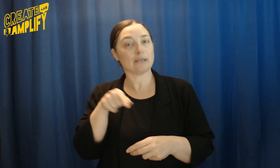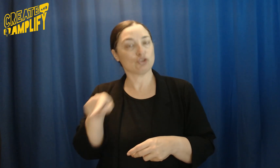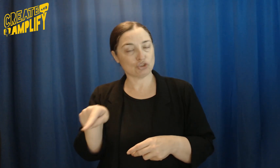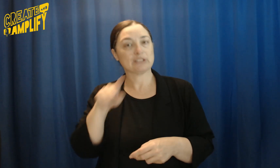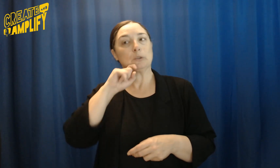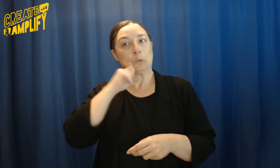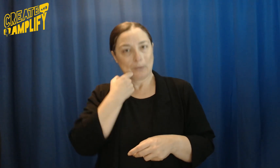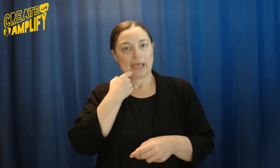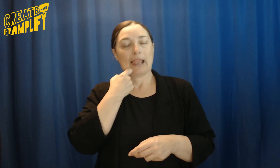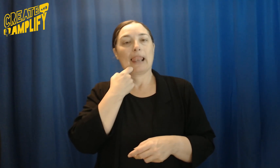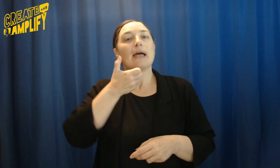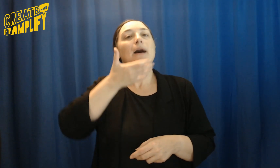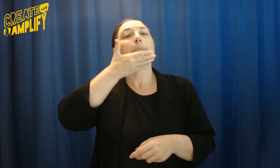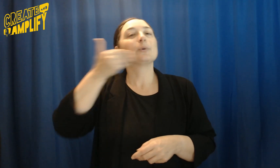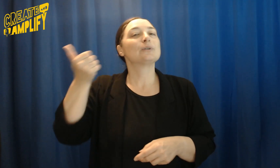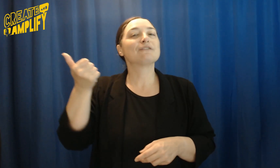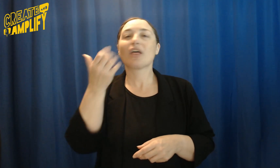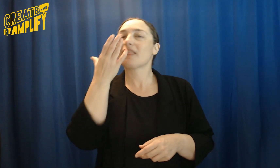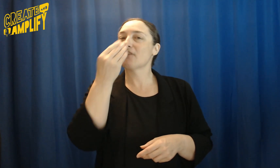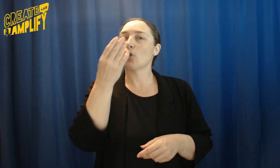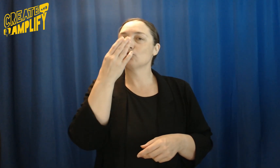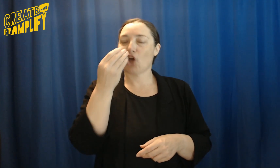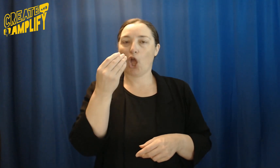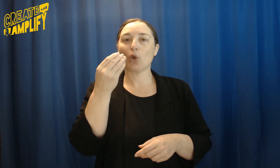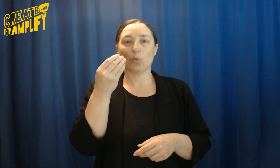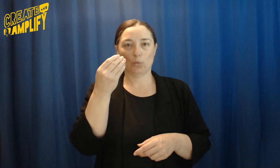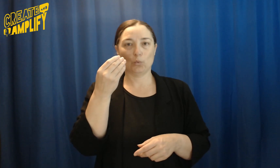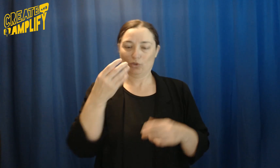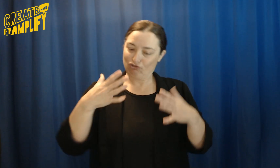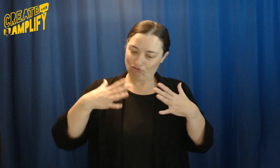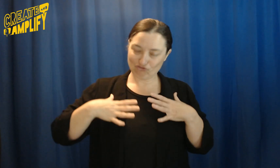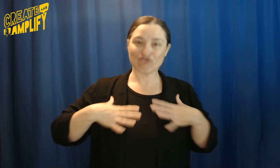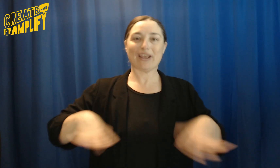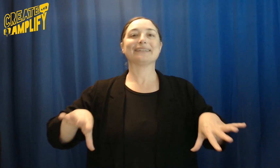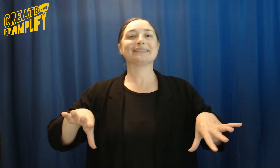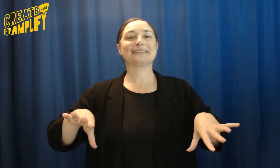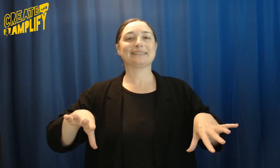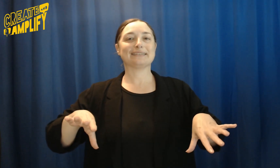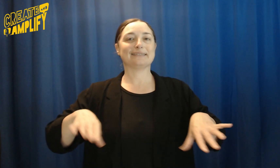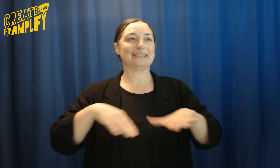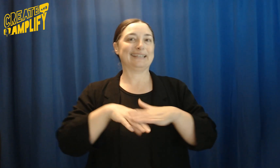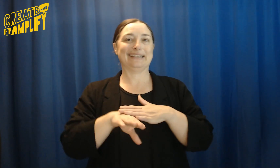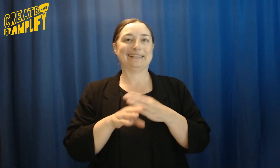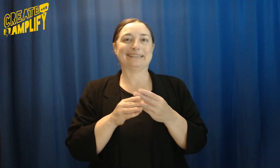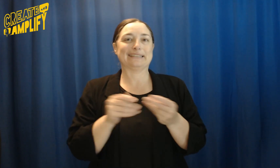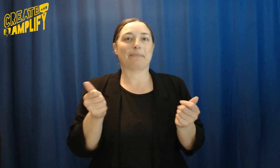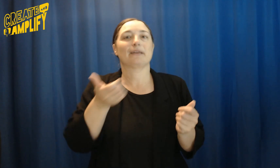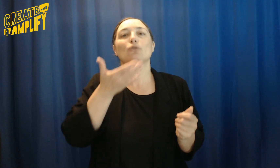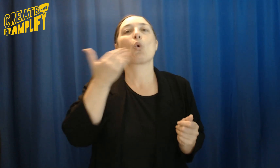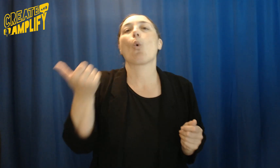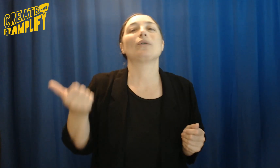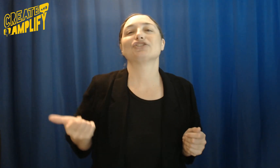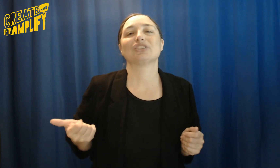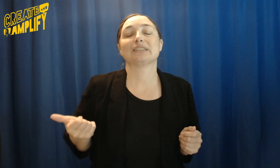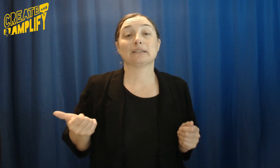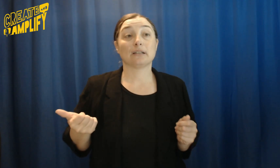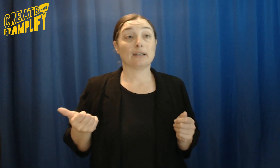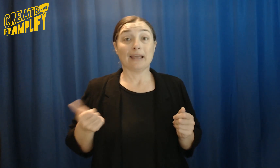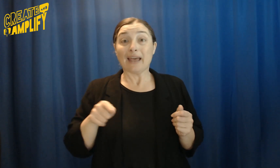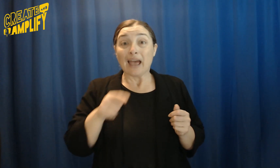a beautiful photograph of herself dressed in something gorgeous. Now, this might involve stapling a doona cover